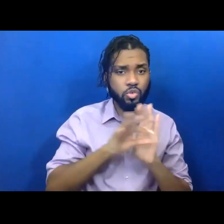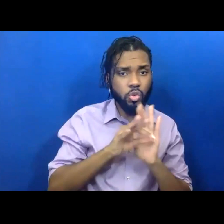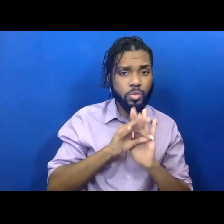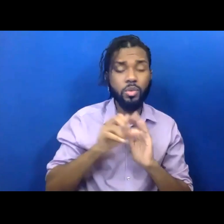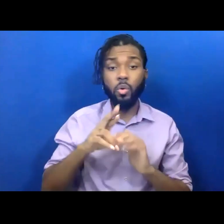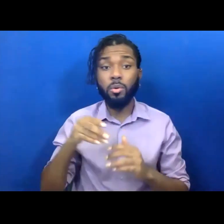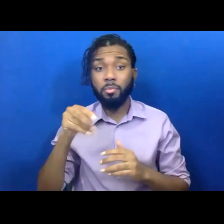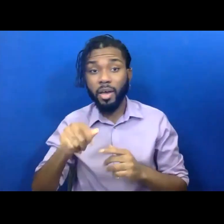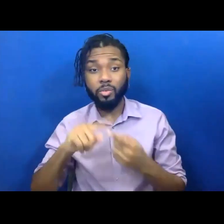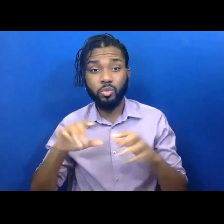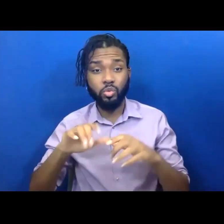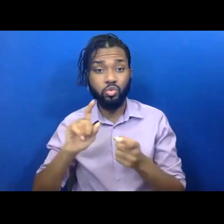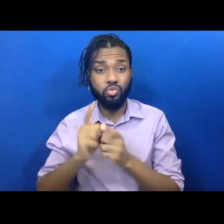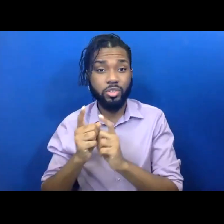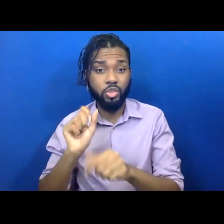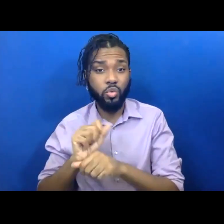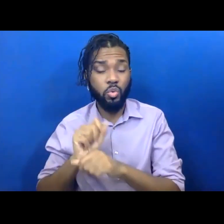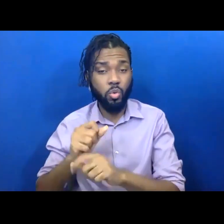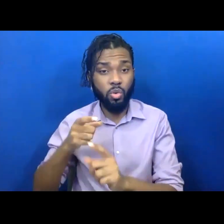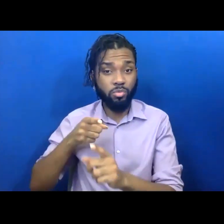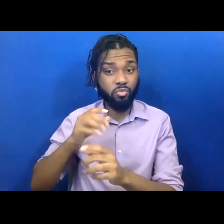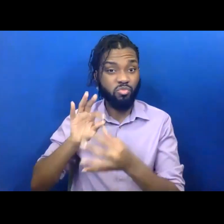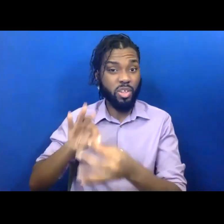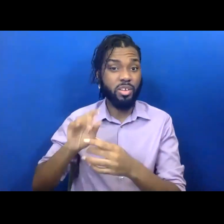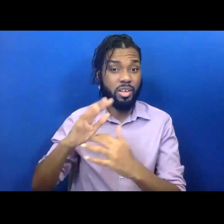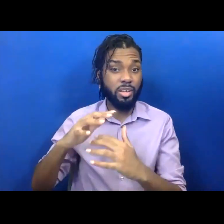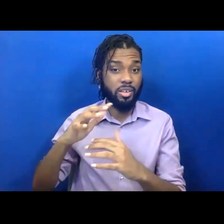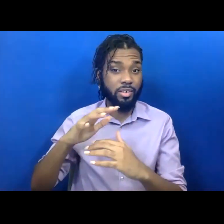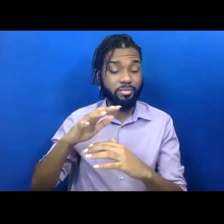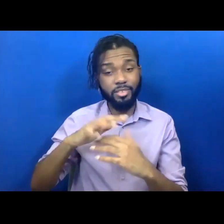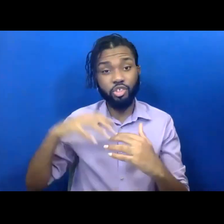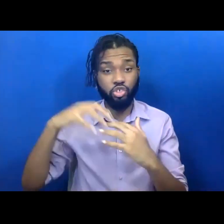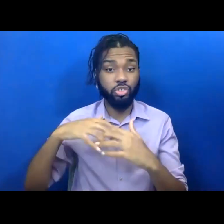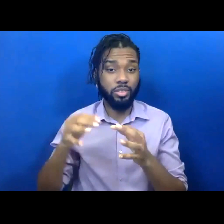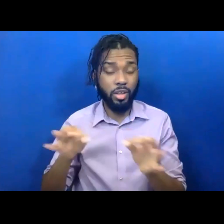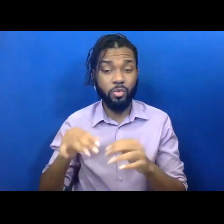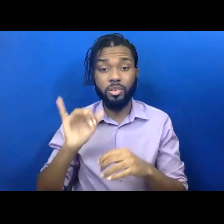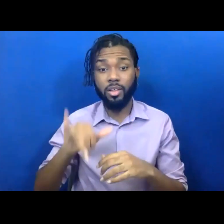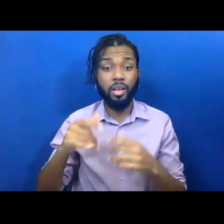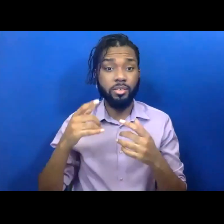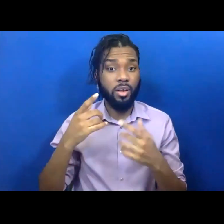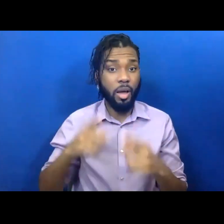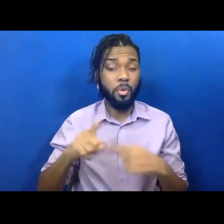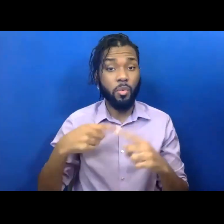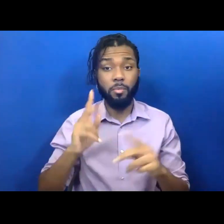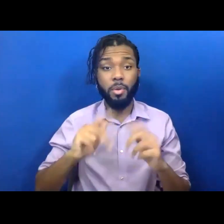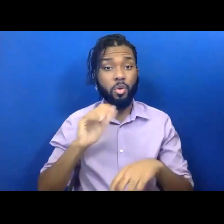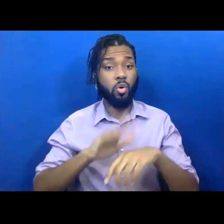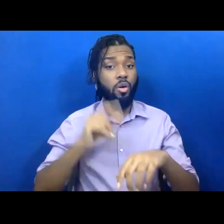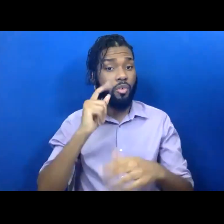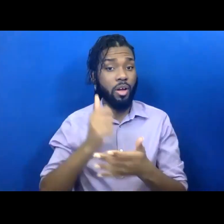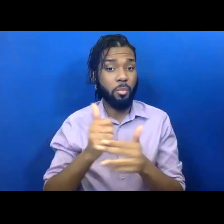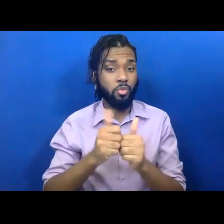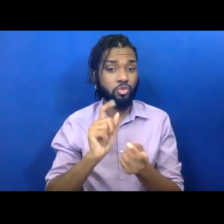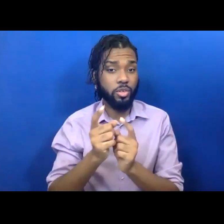do translation work involving Indigenous languages. This includes situations when people in communities call for help with translation. And